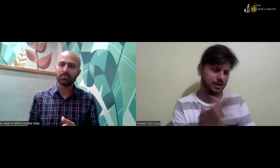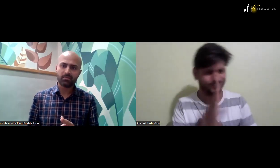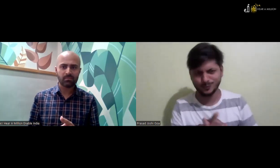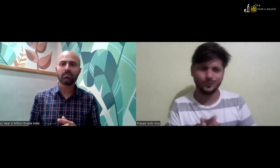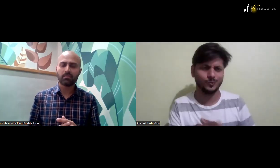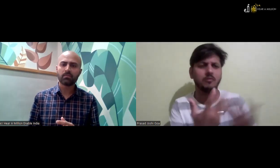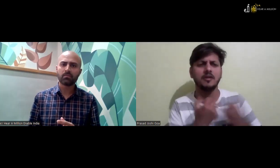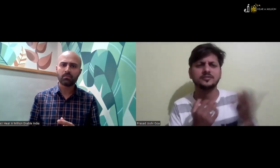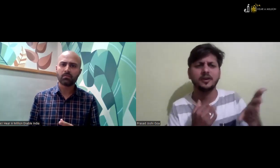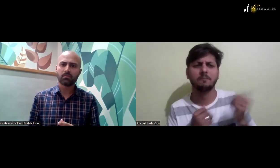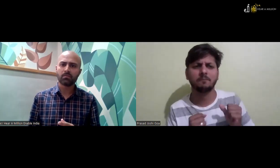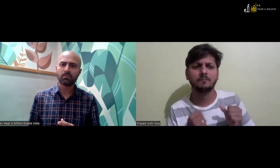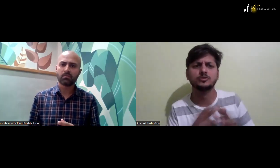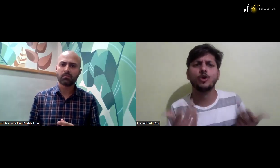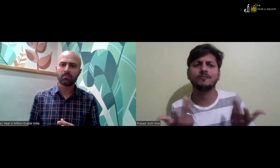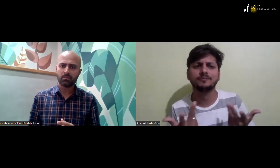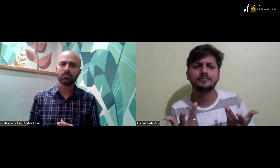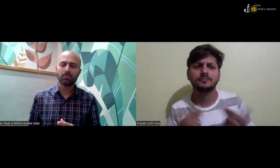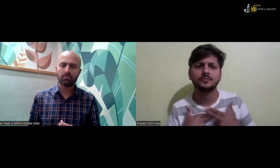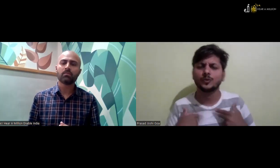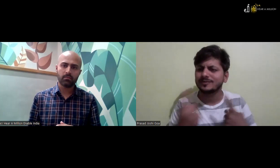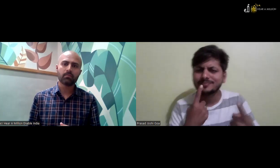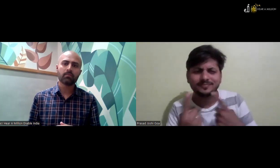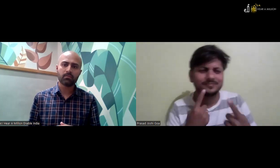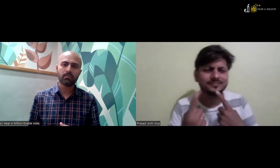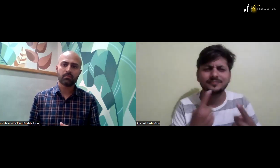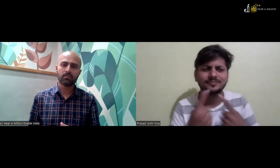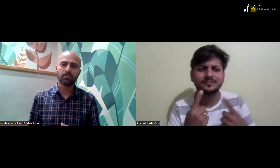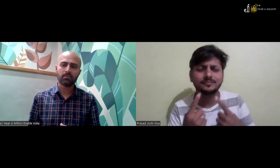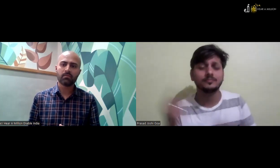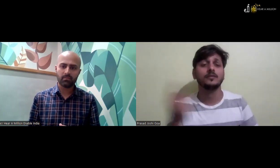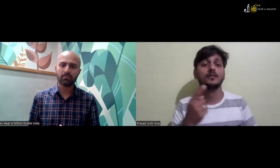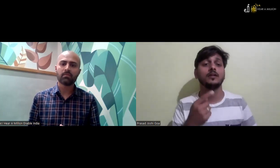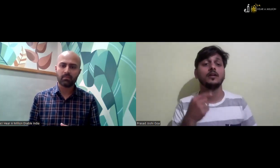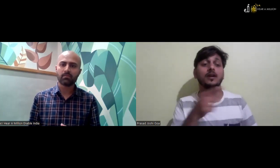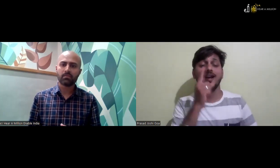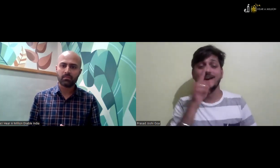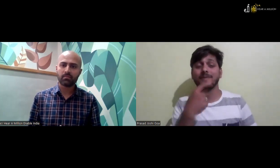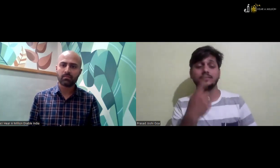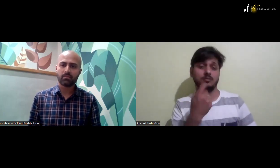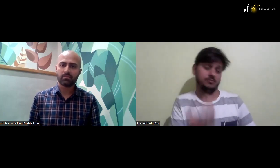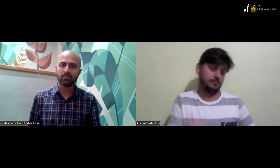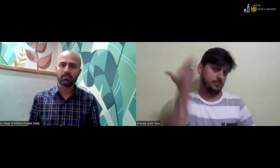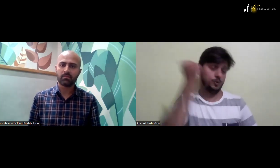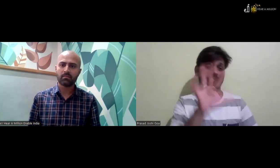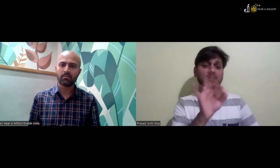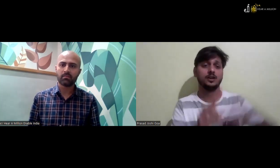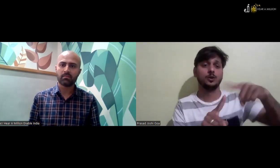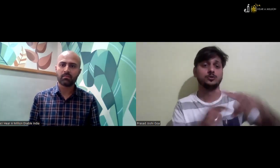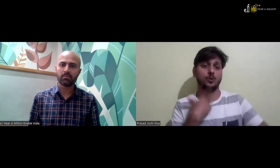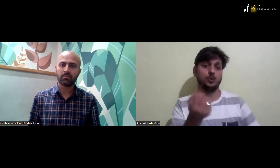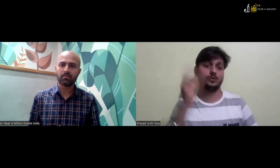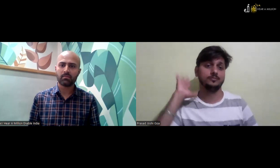told them that, yes, I am ready to pay all the medical expenses. They are not ready for it. How we can solve this issue?